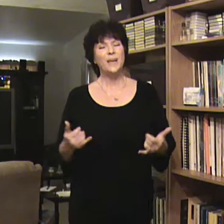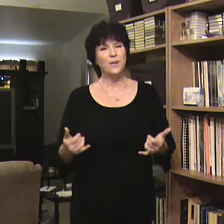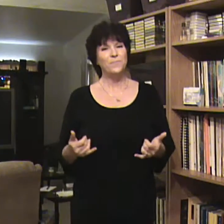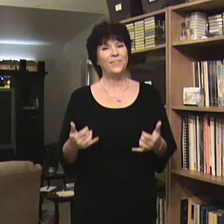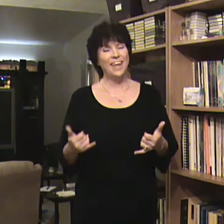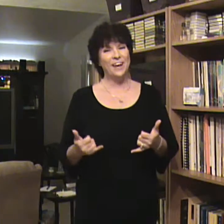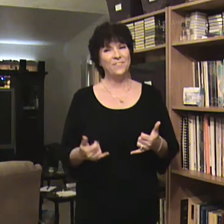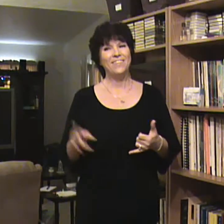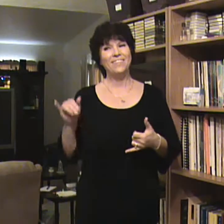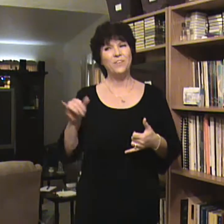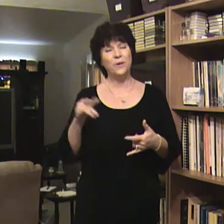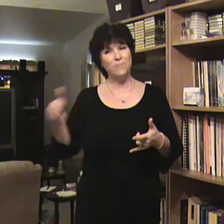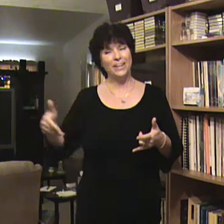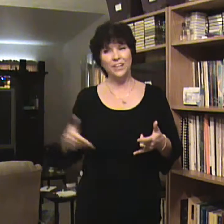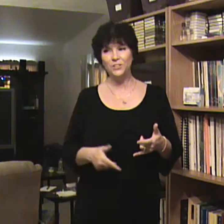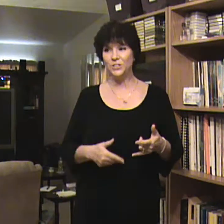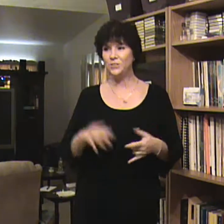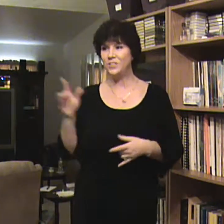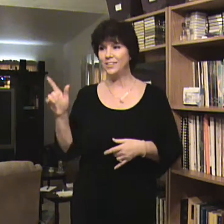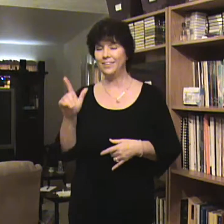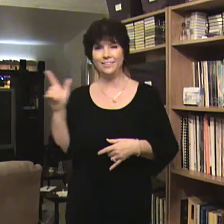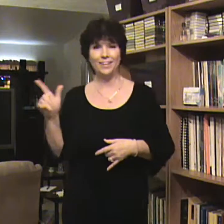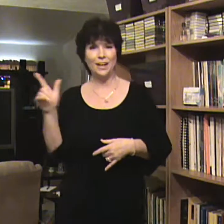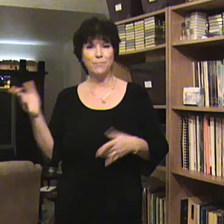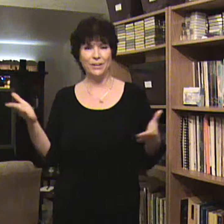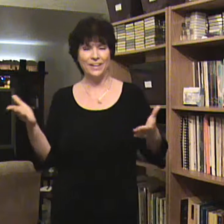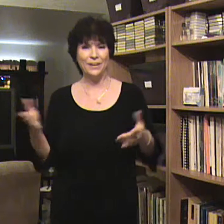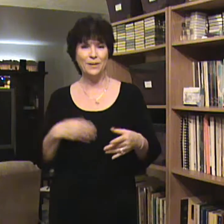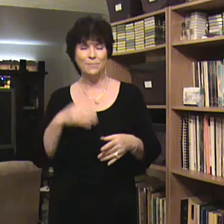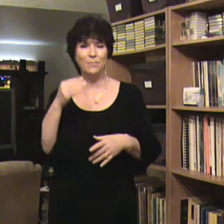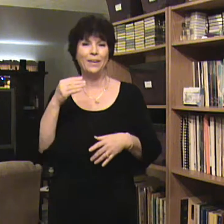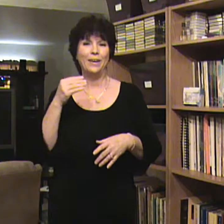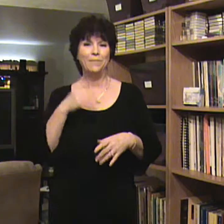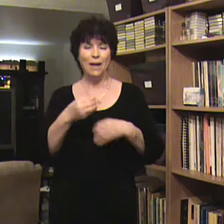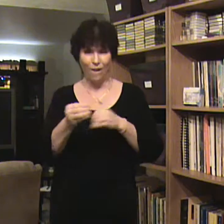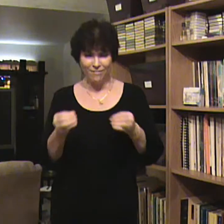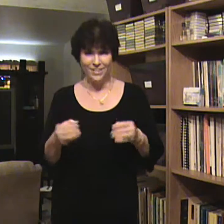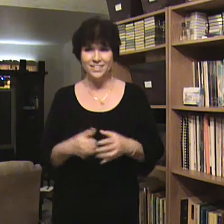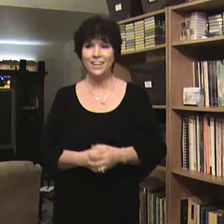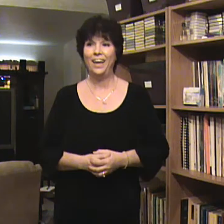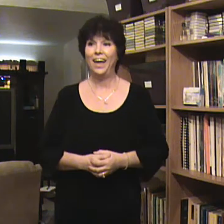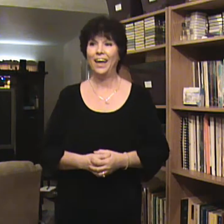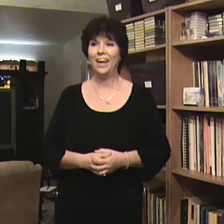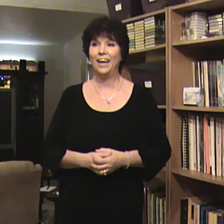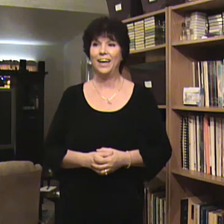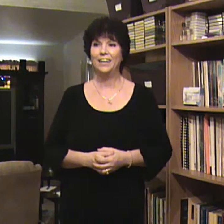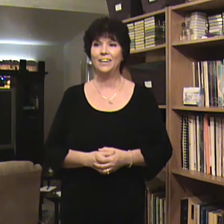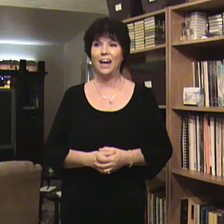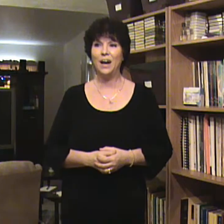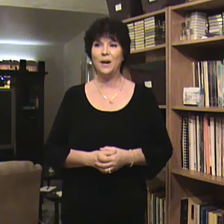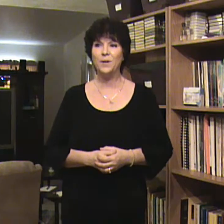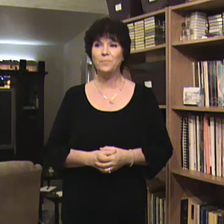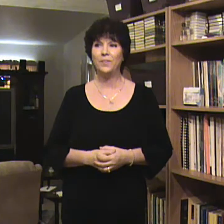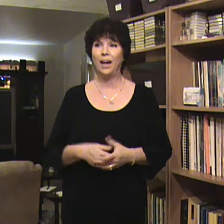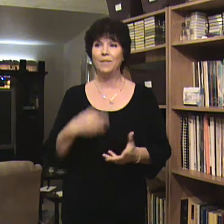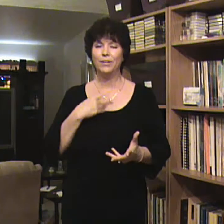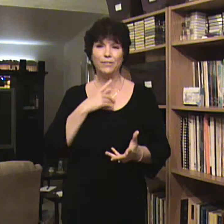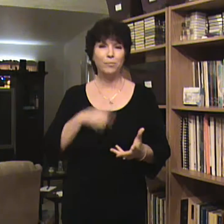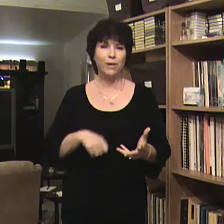So, now, you have been introduced to the library here in my office, and I'm very proud